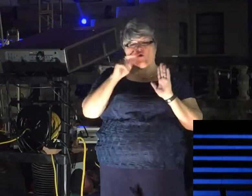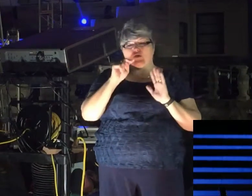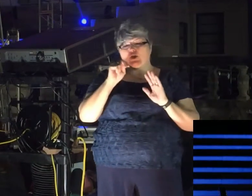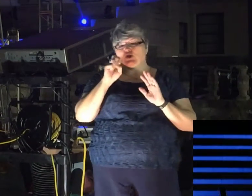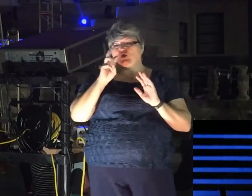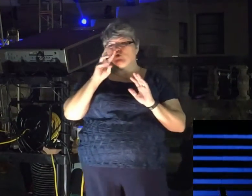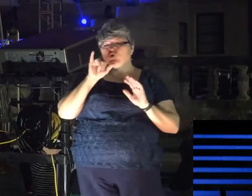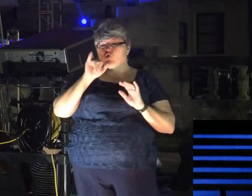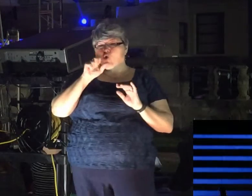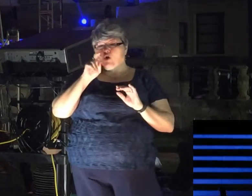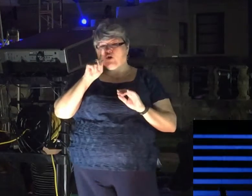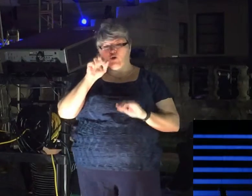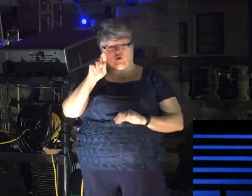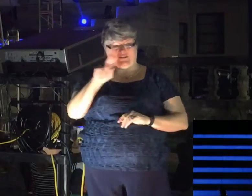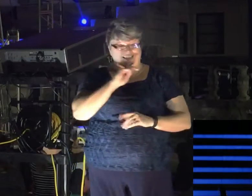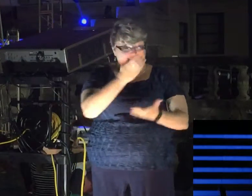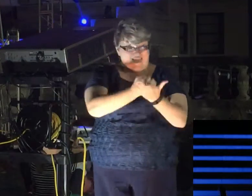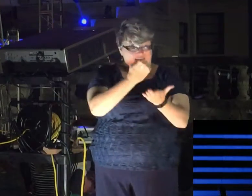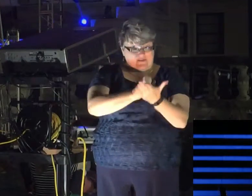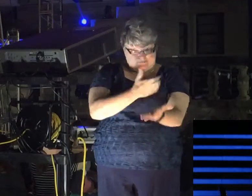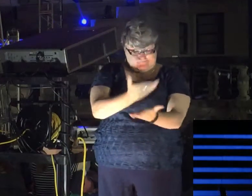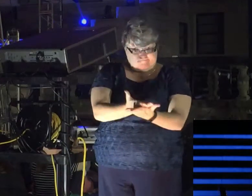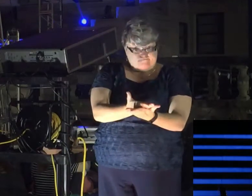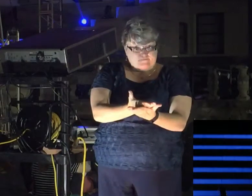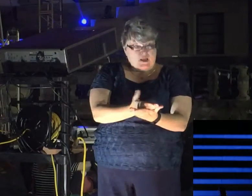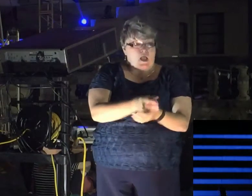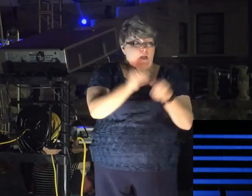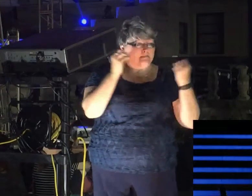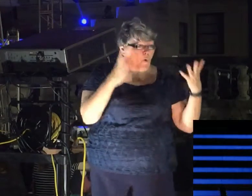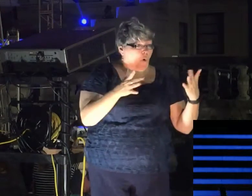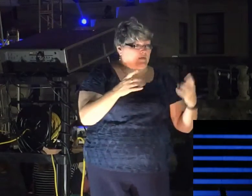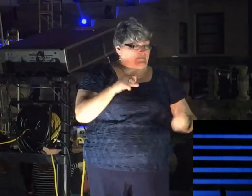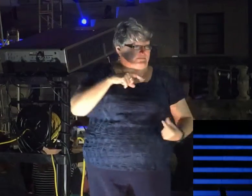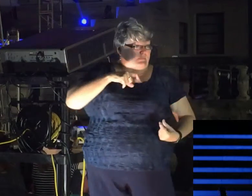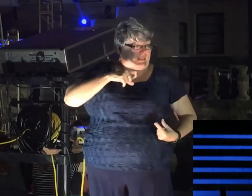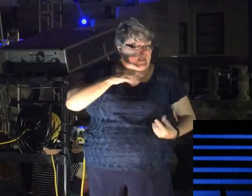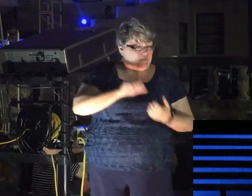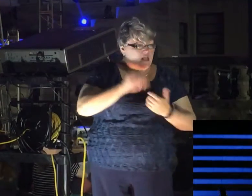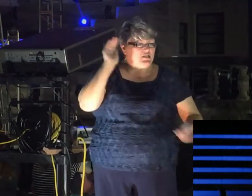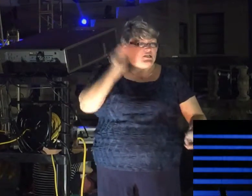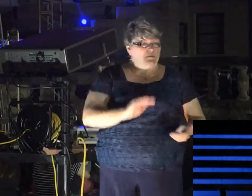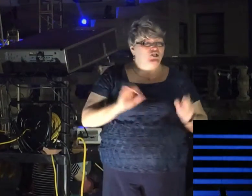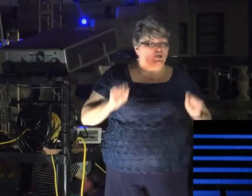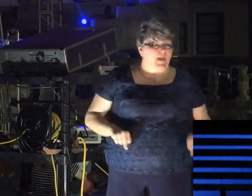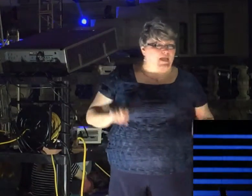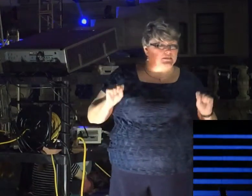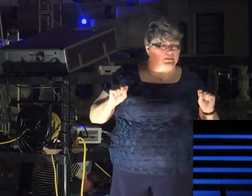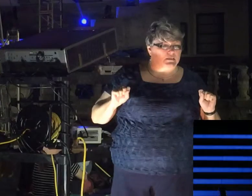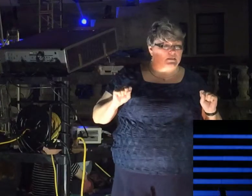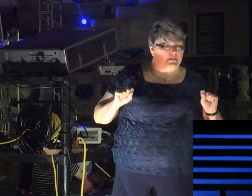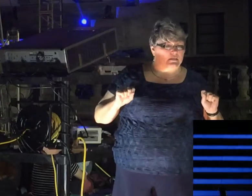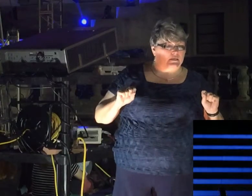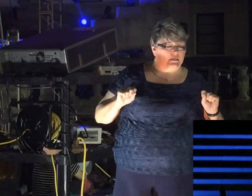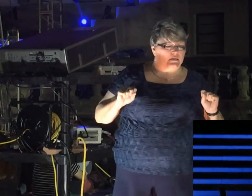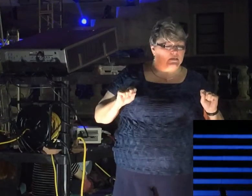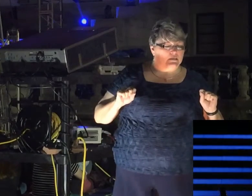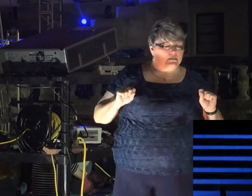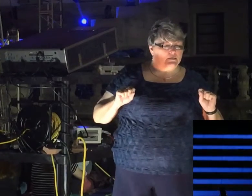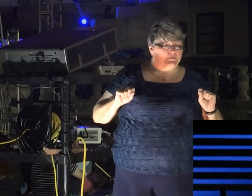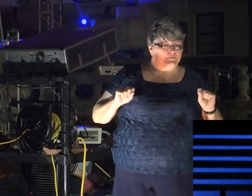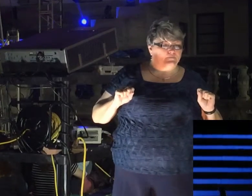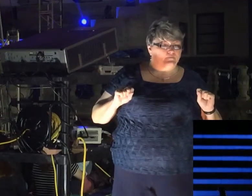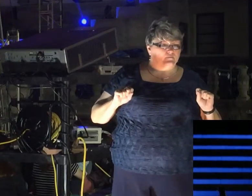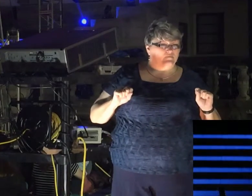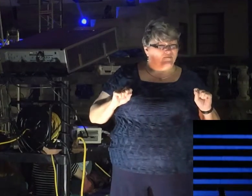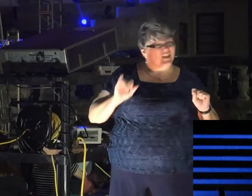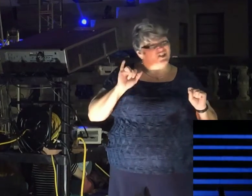and she said this: the evidence is in. Greater supply of a stimulant equals diminished capacity.